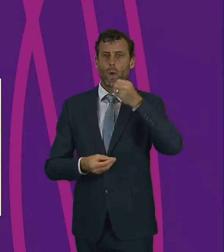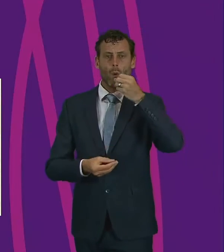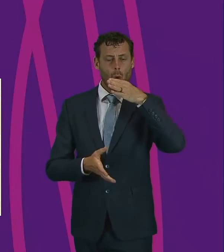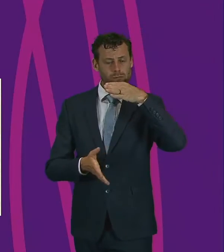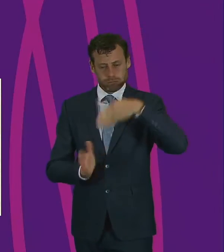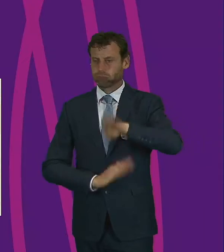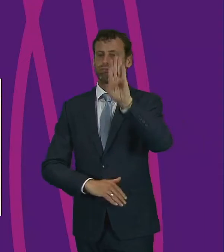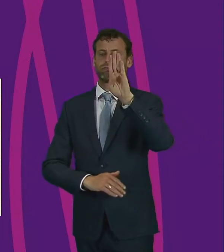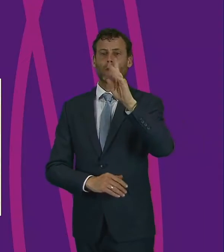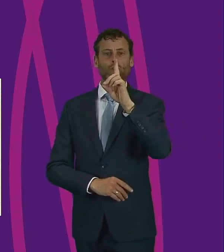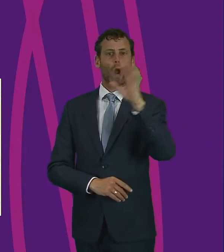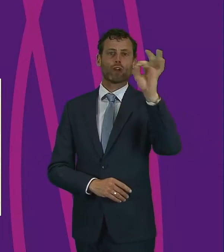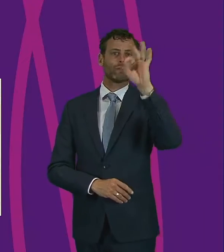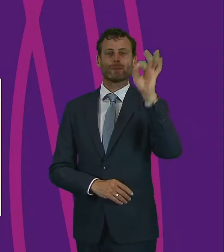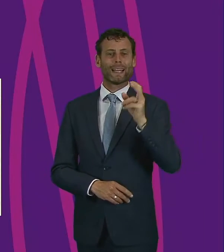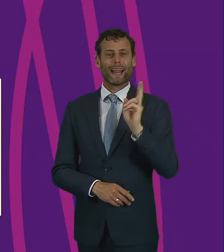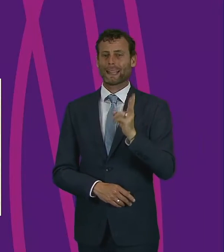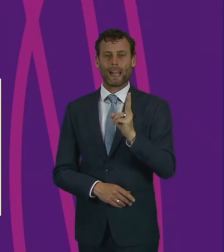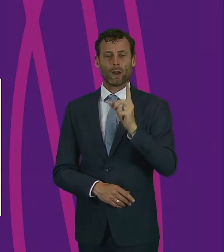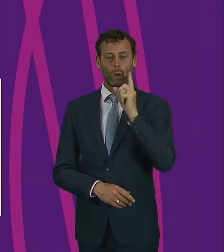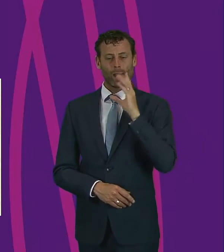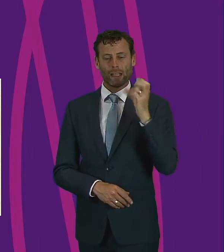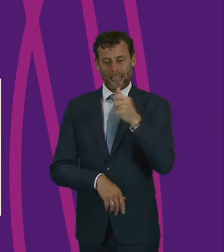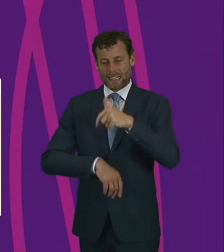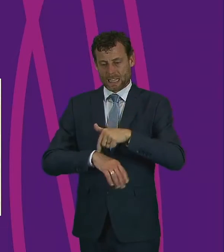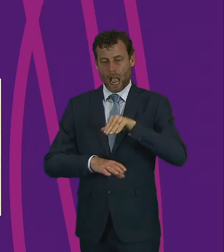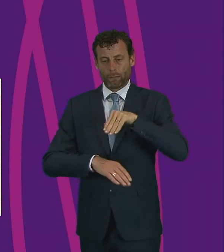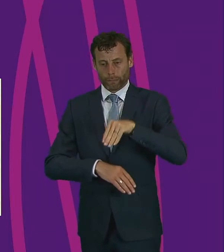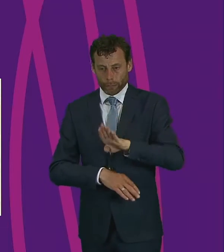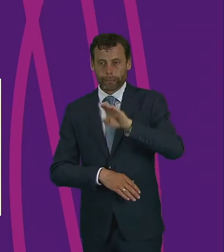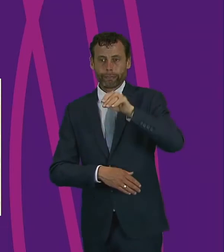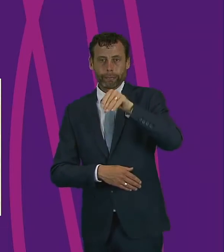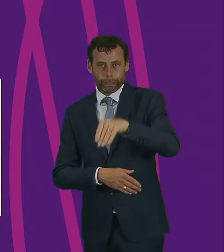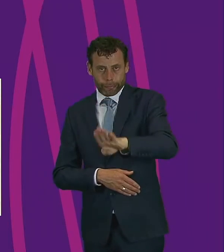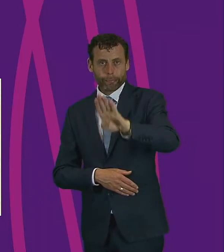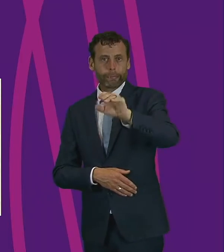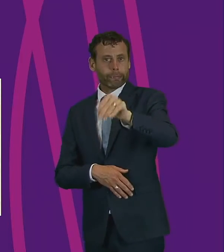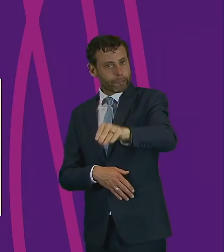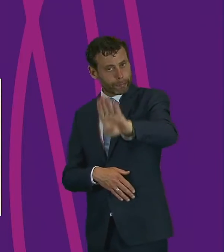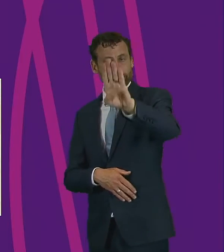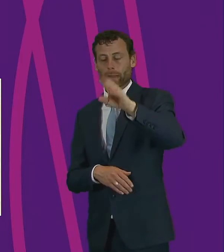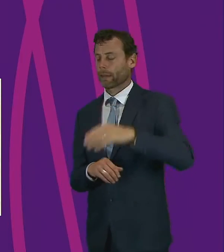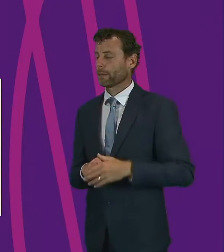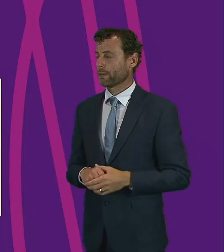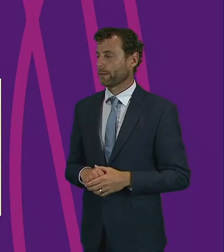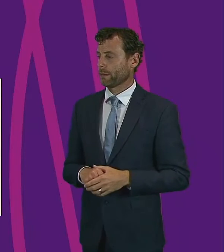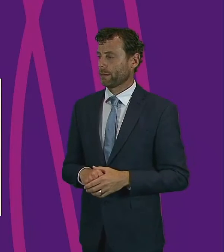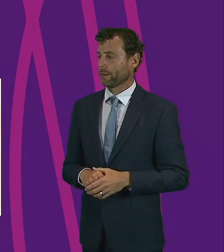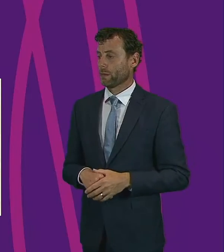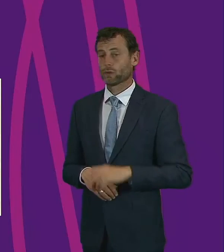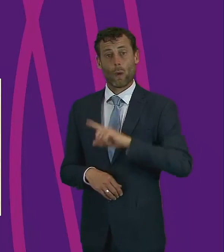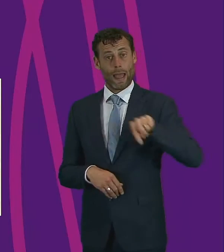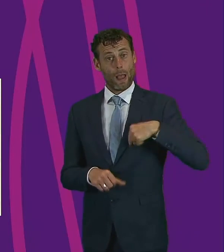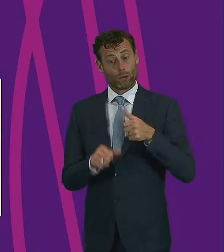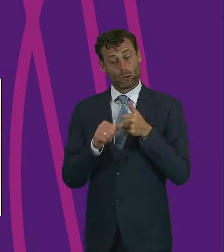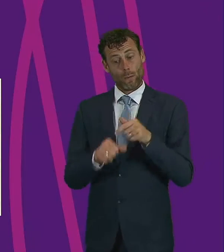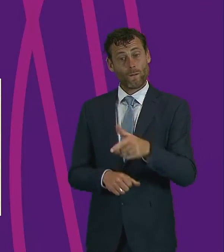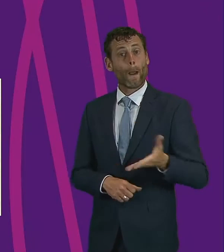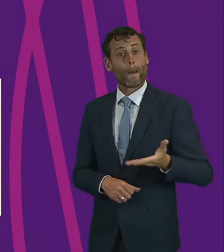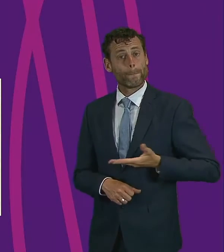reduced demand will impact businesses and employment beyond the end of the current support schemes. And our support for businesses must